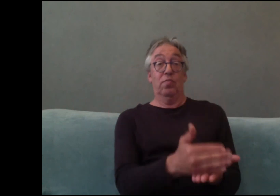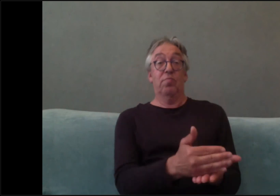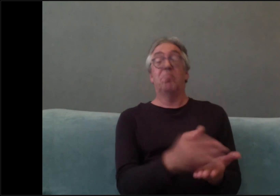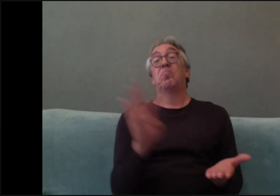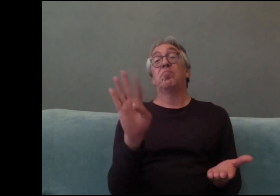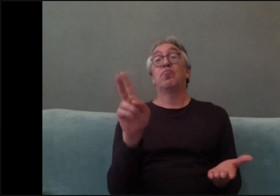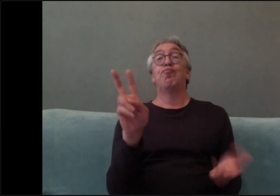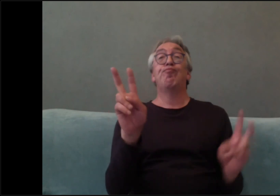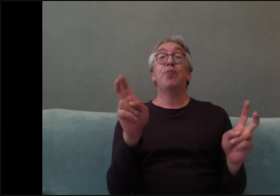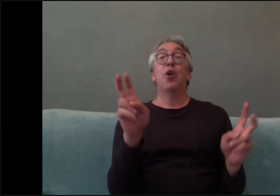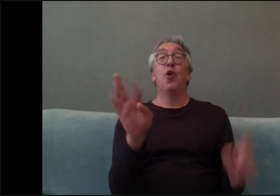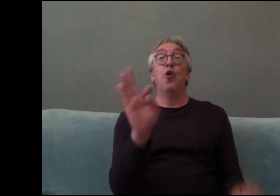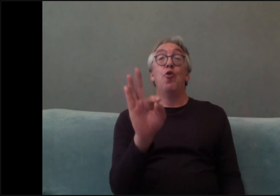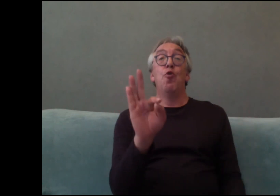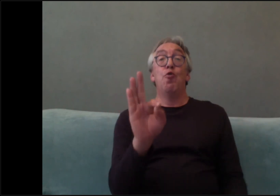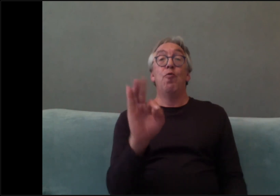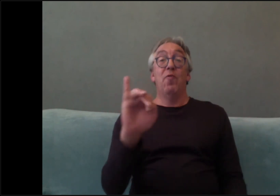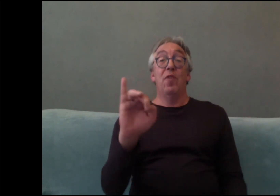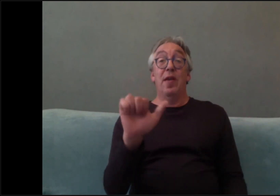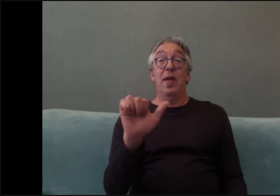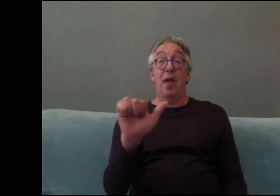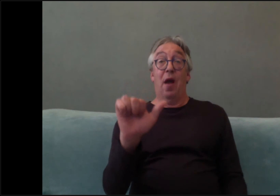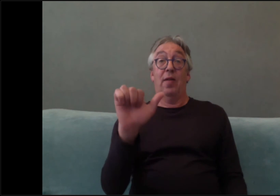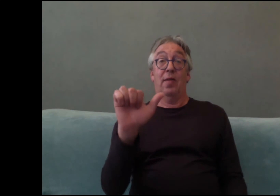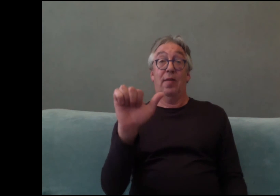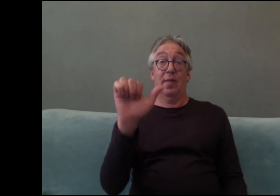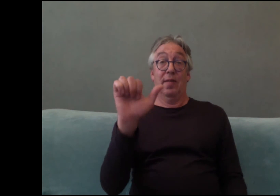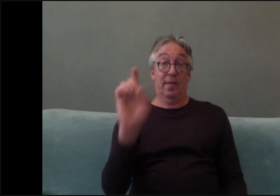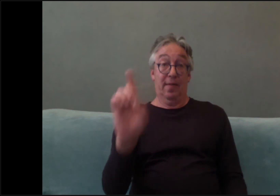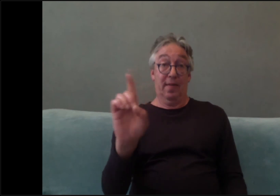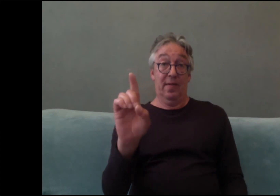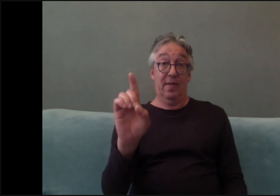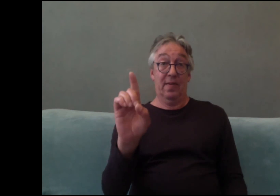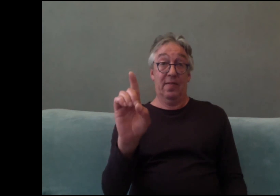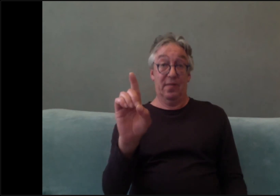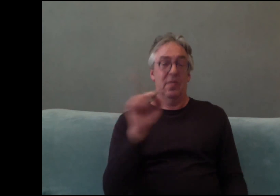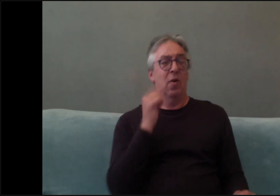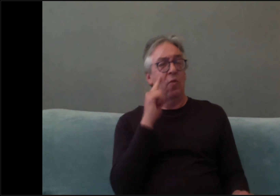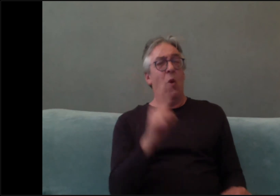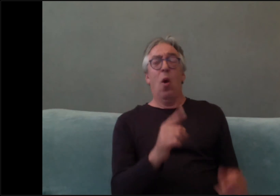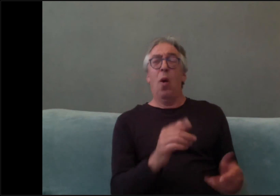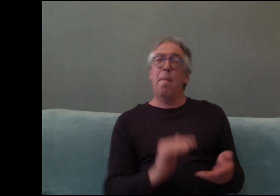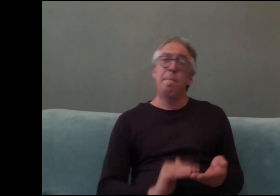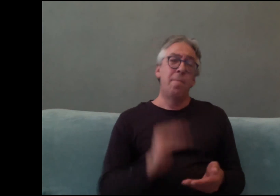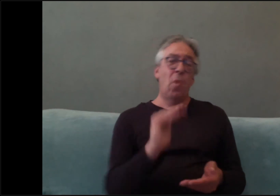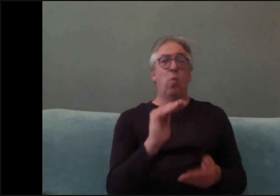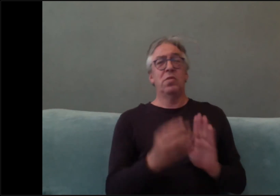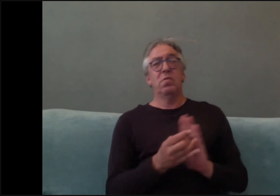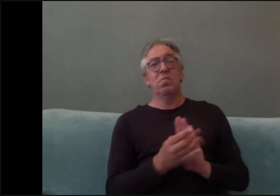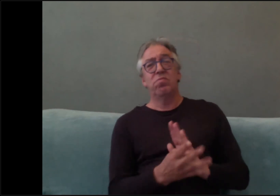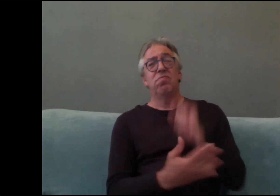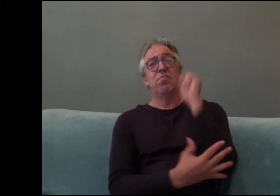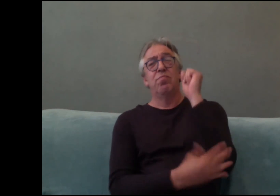In the past years, concrete in 2015 and 18, the European Commission launched also the EMIN